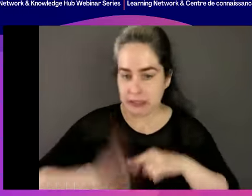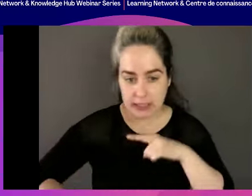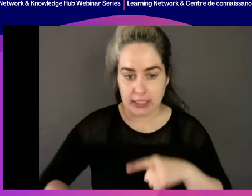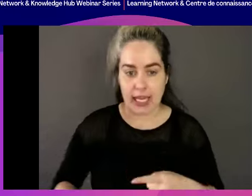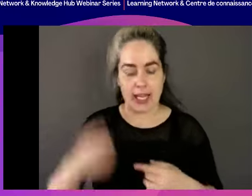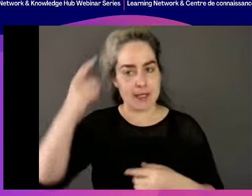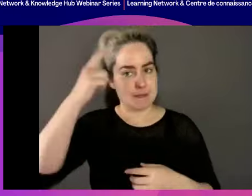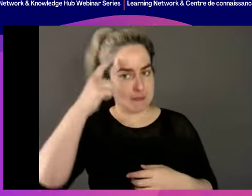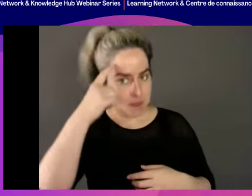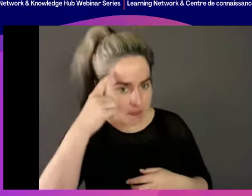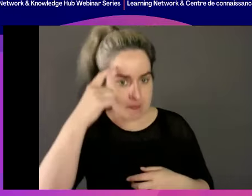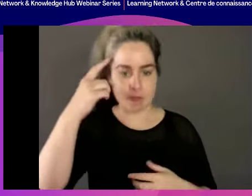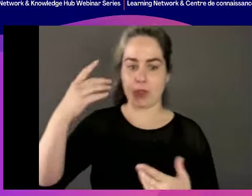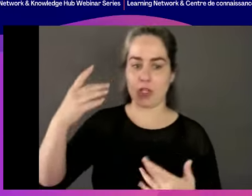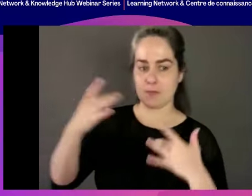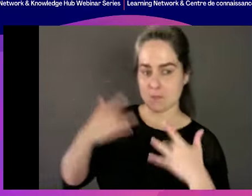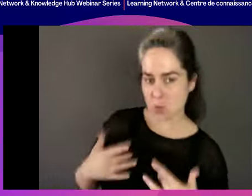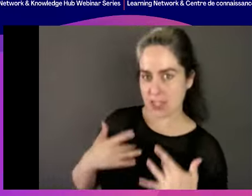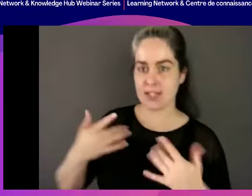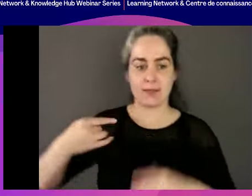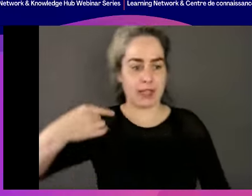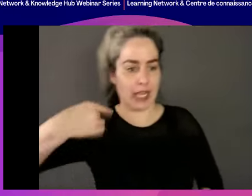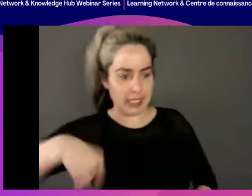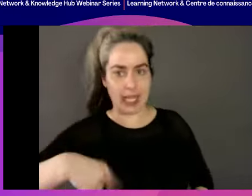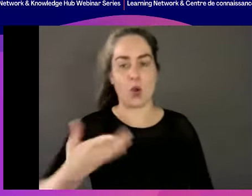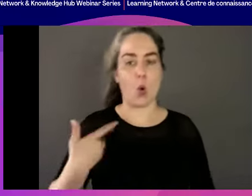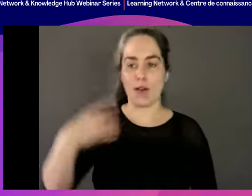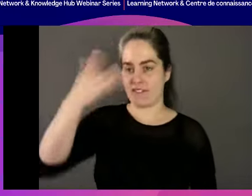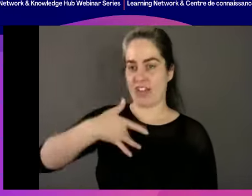and potentially dissociative symptoms.